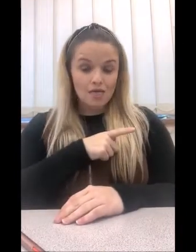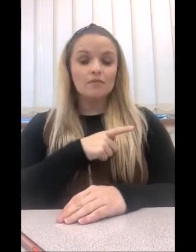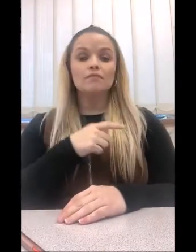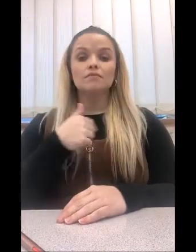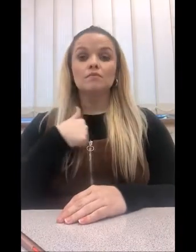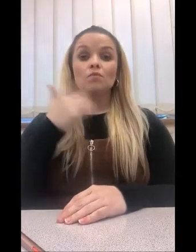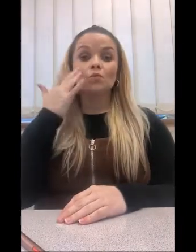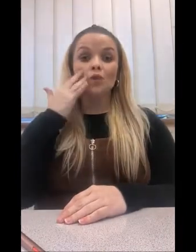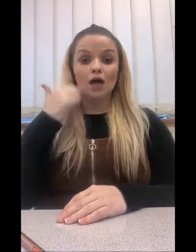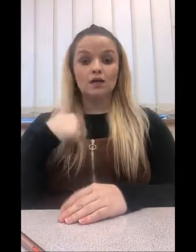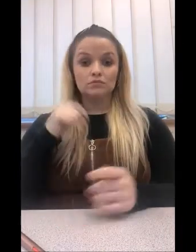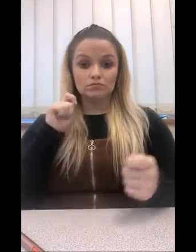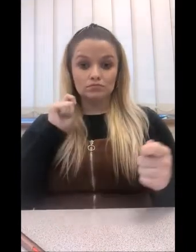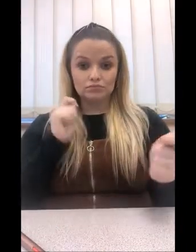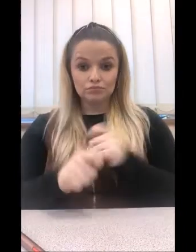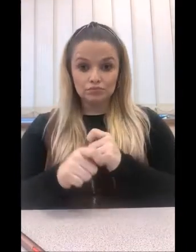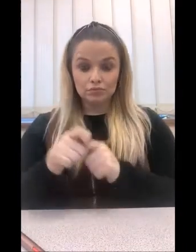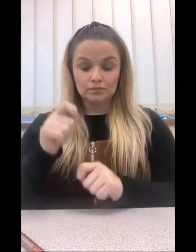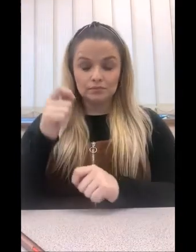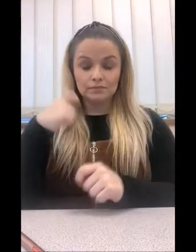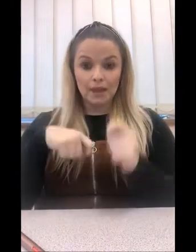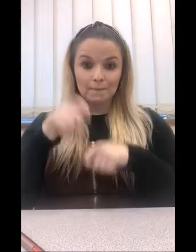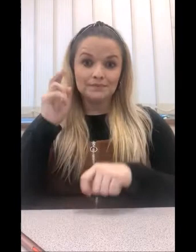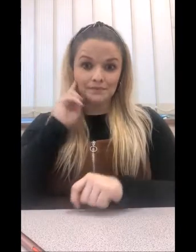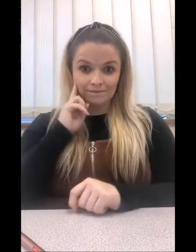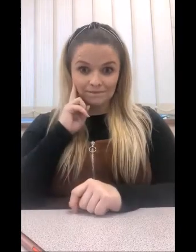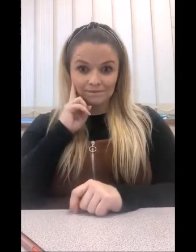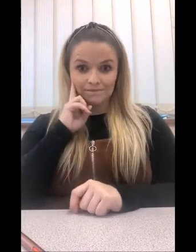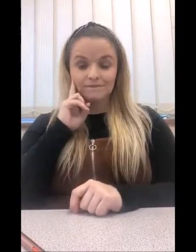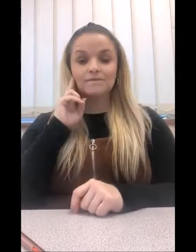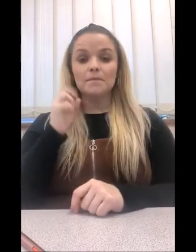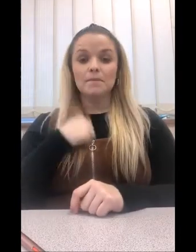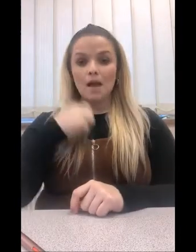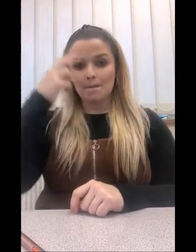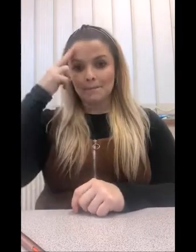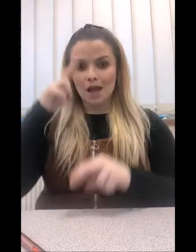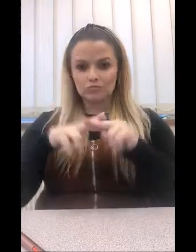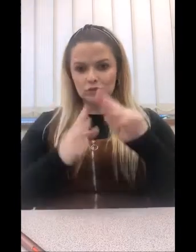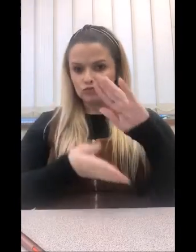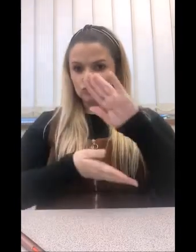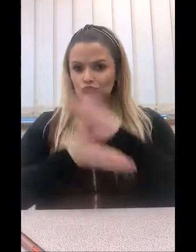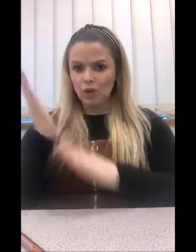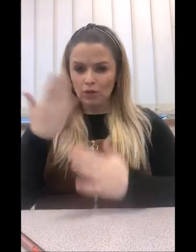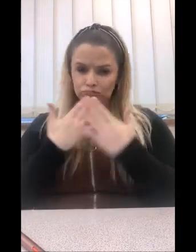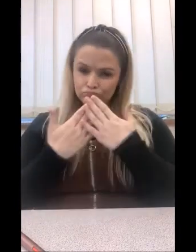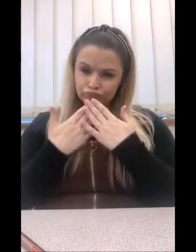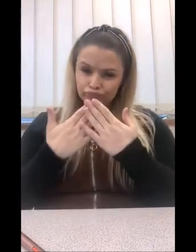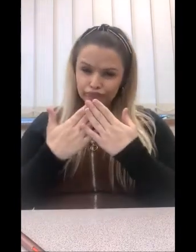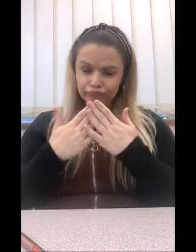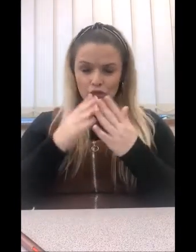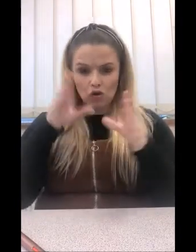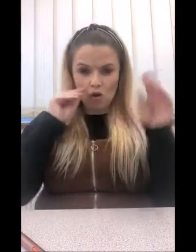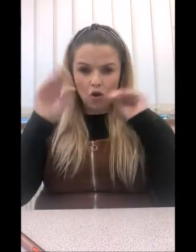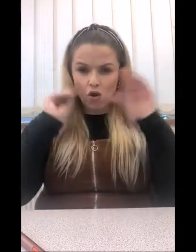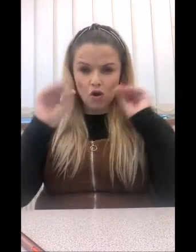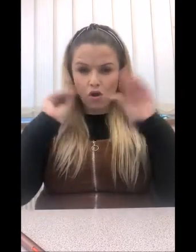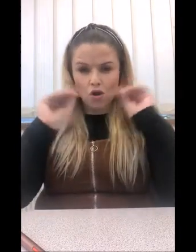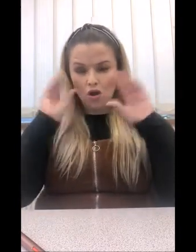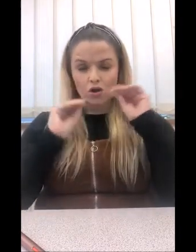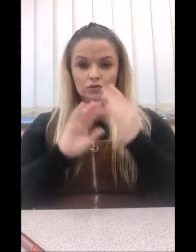lucky because when I became deaf, my parents studied, which meant it